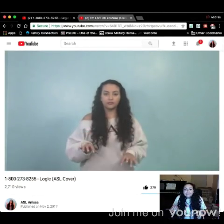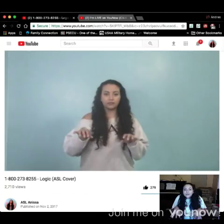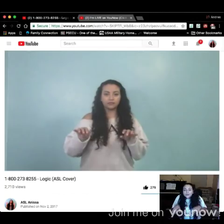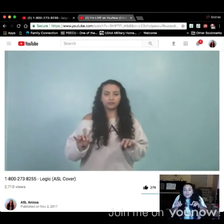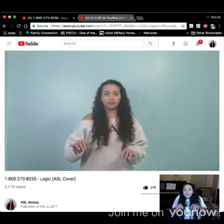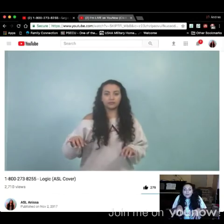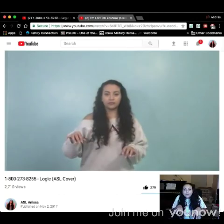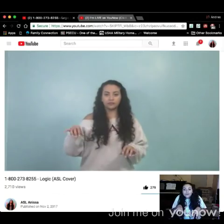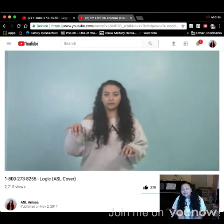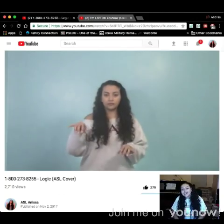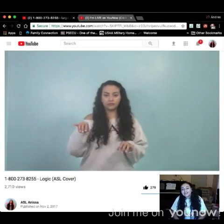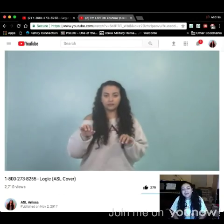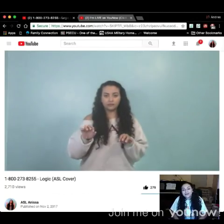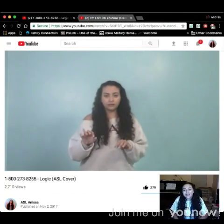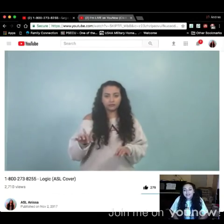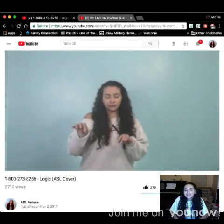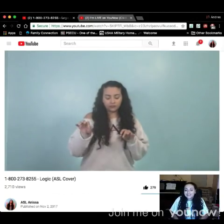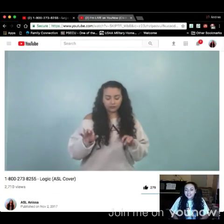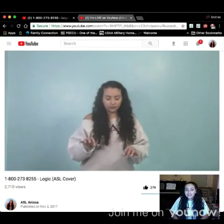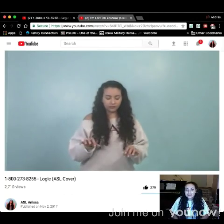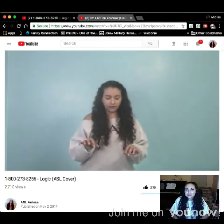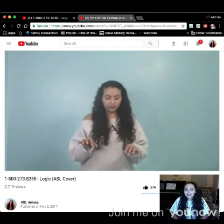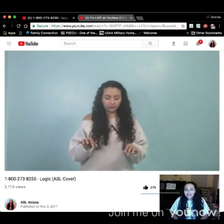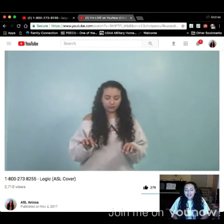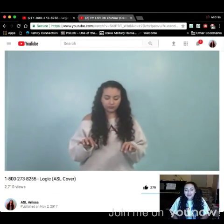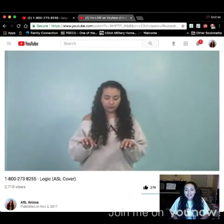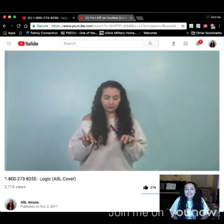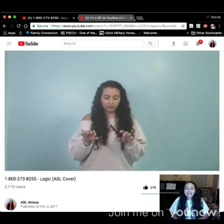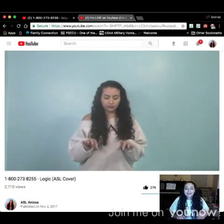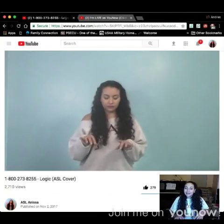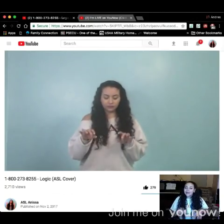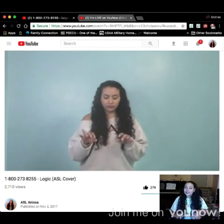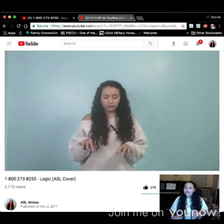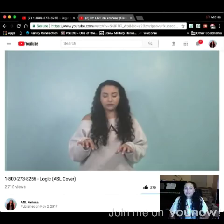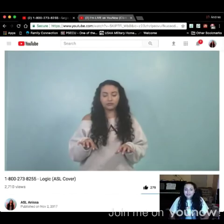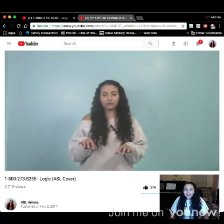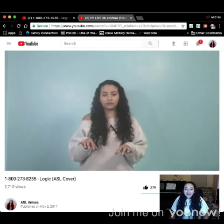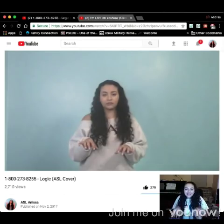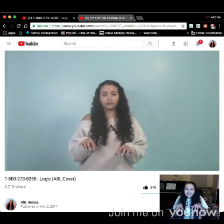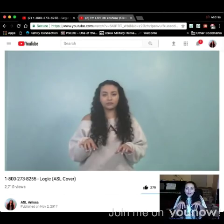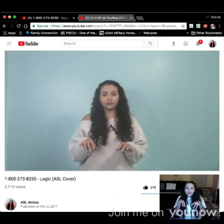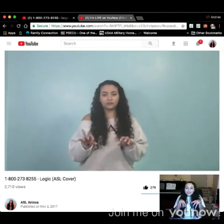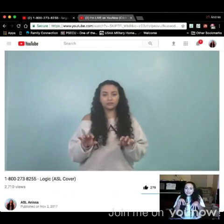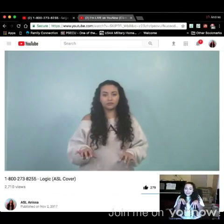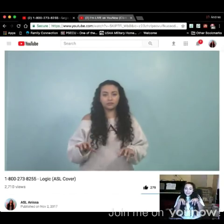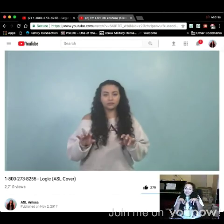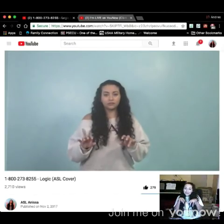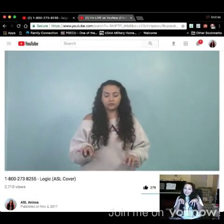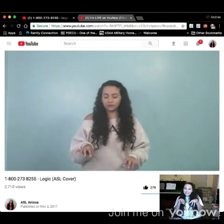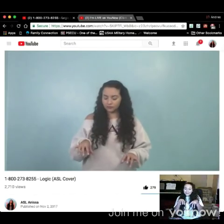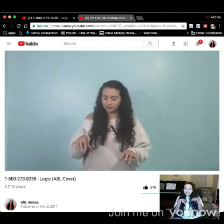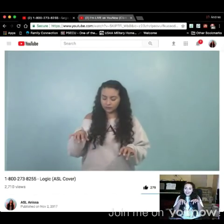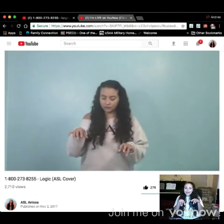Boom, boom, boom. Yeah, piano part. I know you guys got that piano part down. This is like awkward pterodactyl